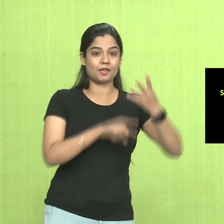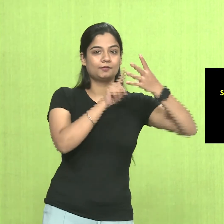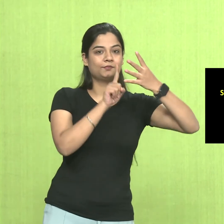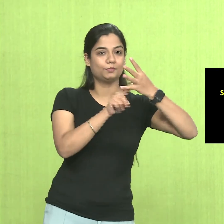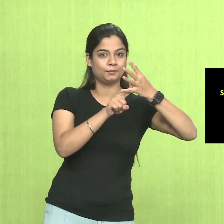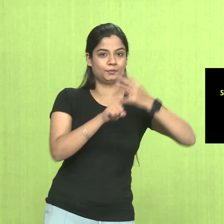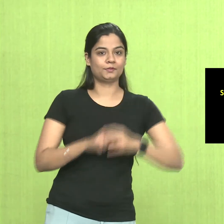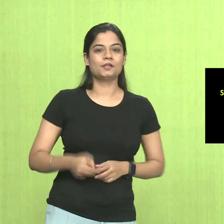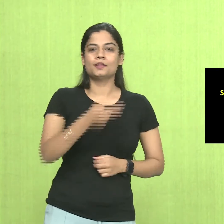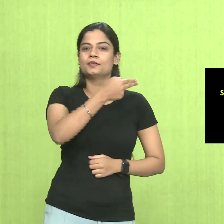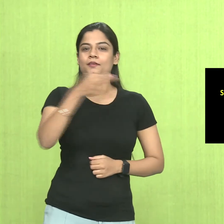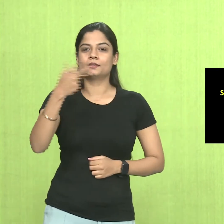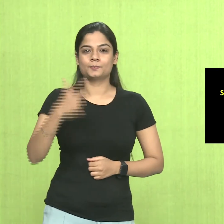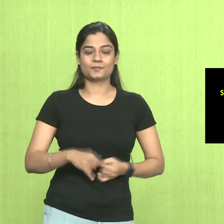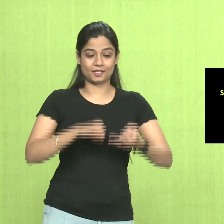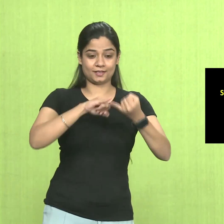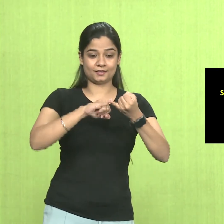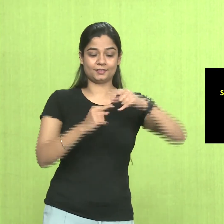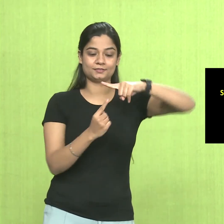Now let's come to the fourth one. It's called stewing.